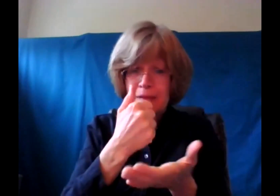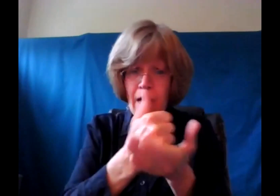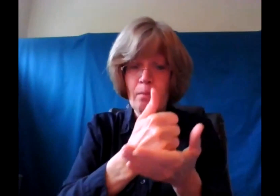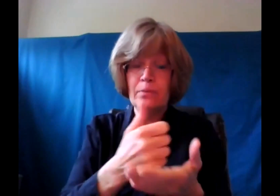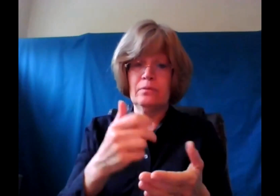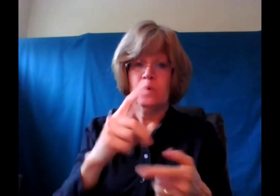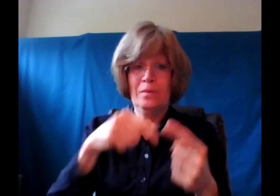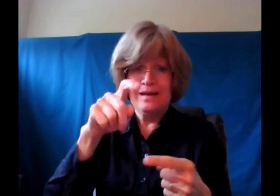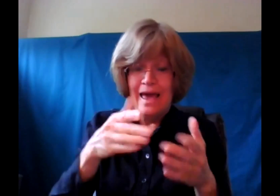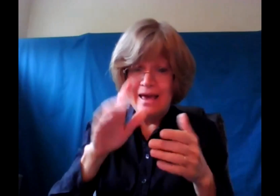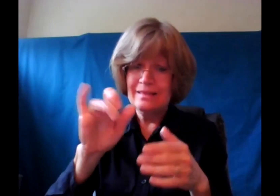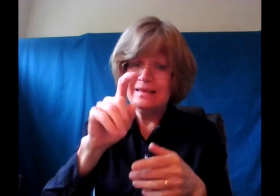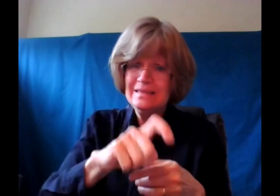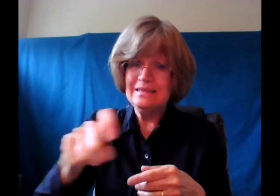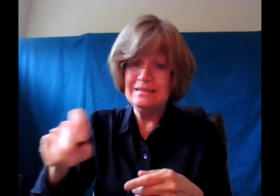time of need.